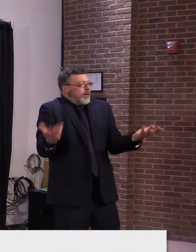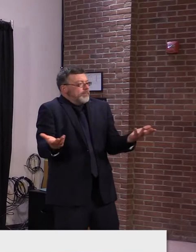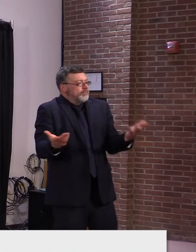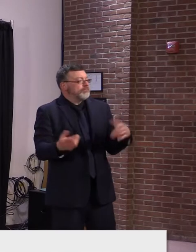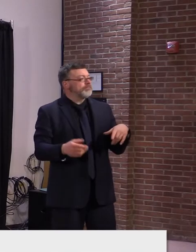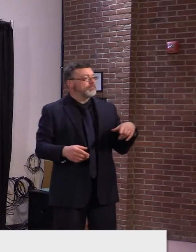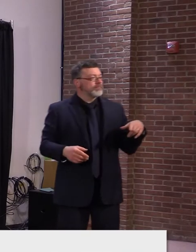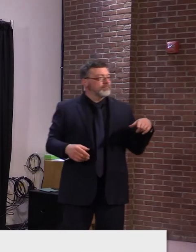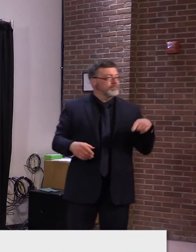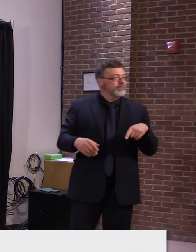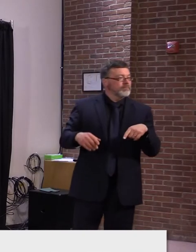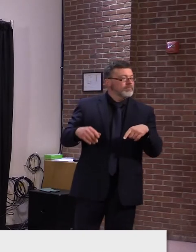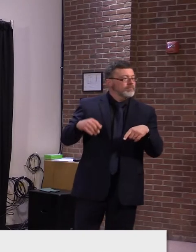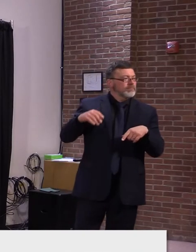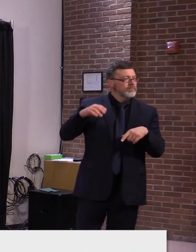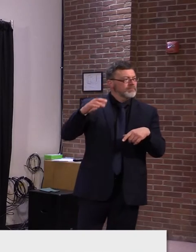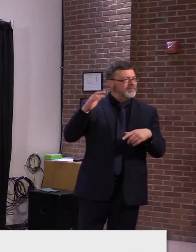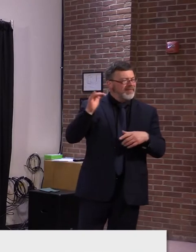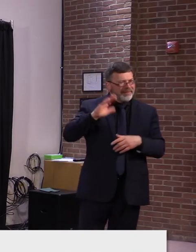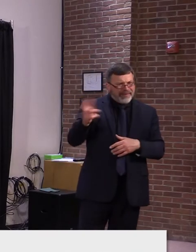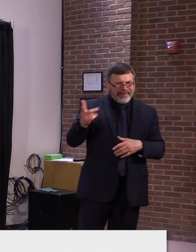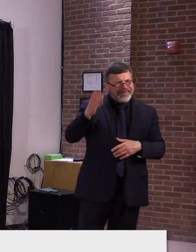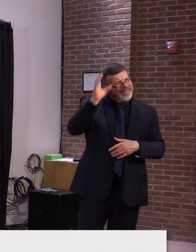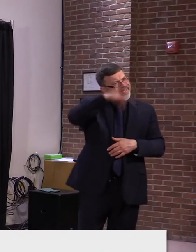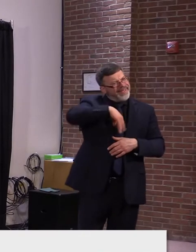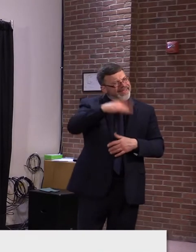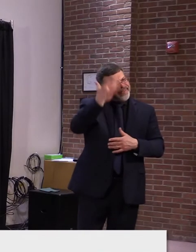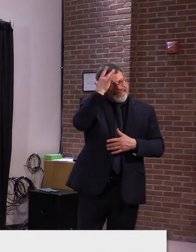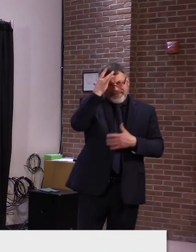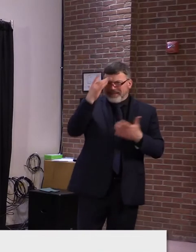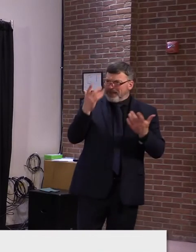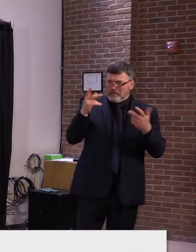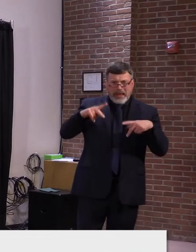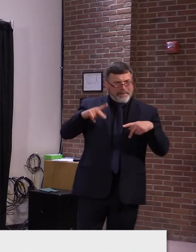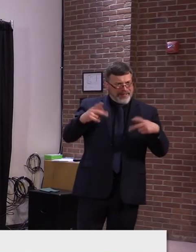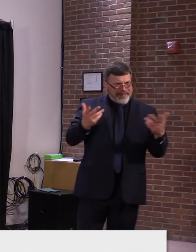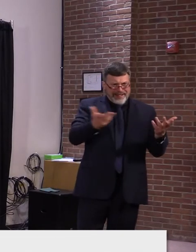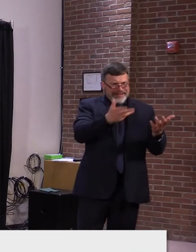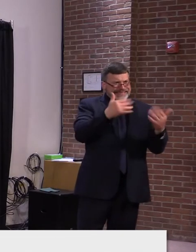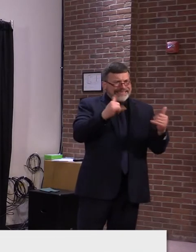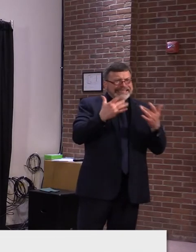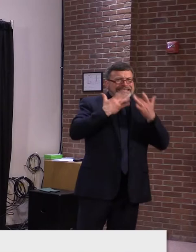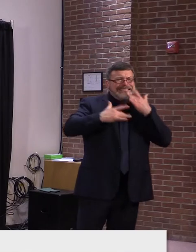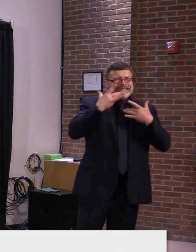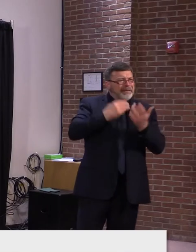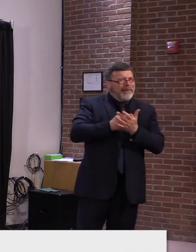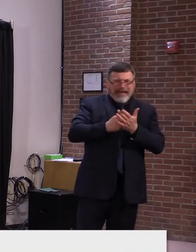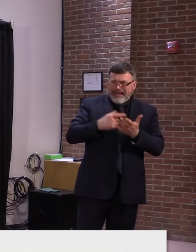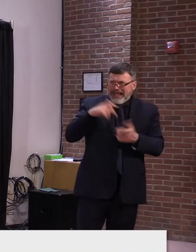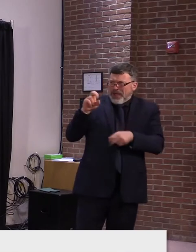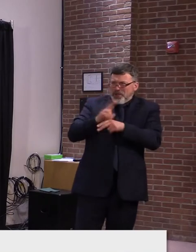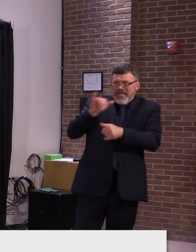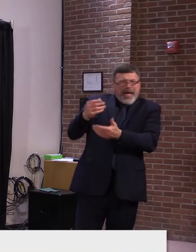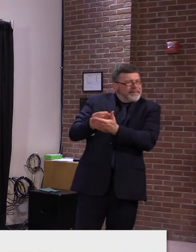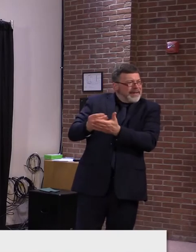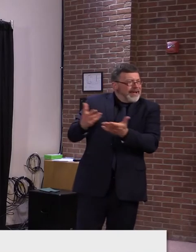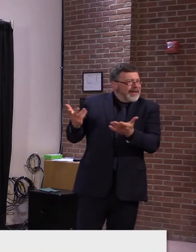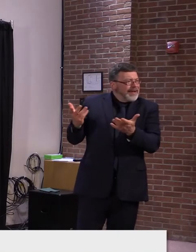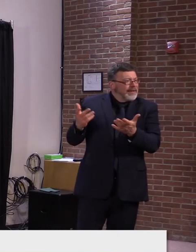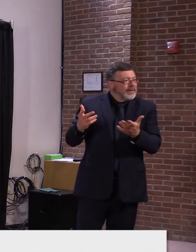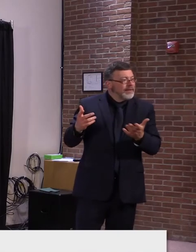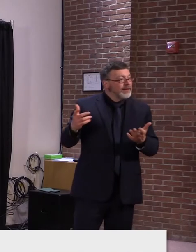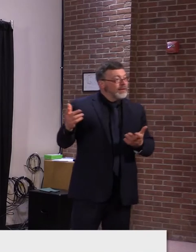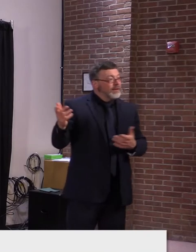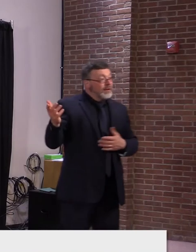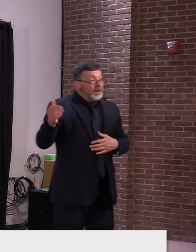in dire straits? Well, we use a lot of money. I mean, in some respects, We,